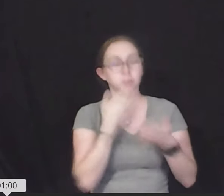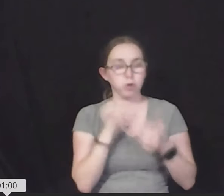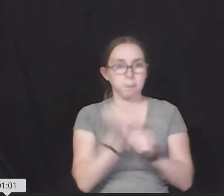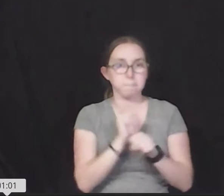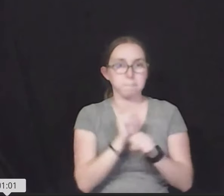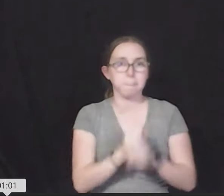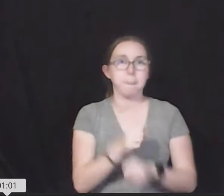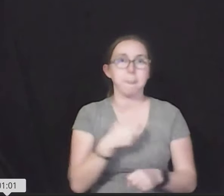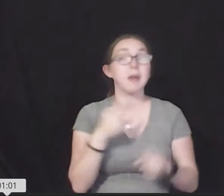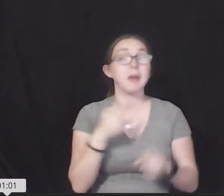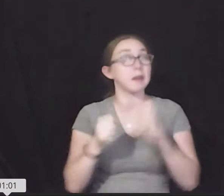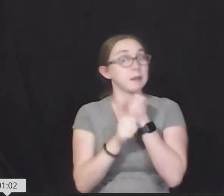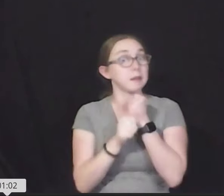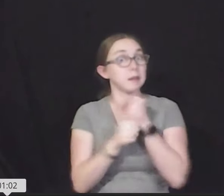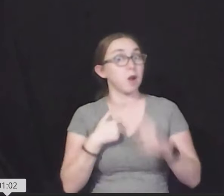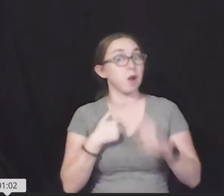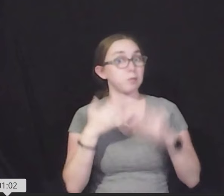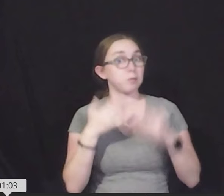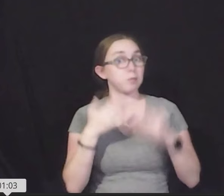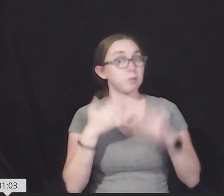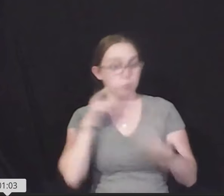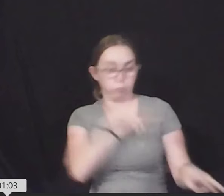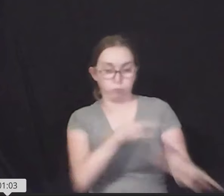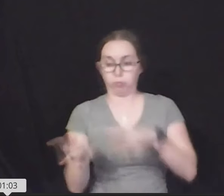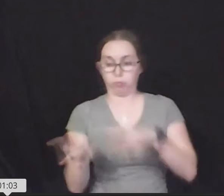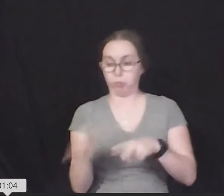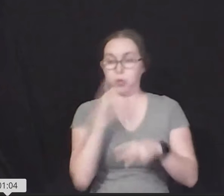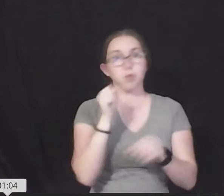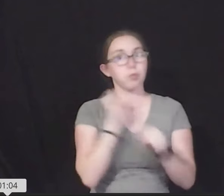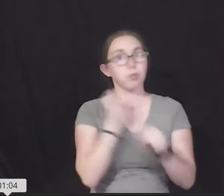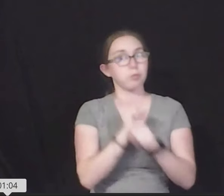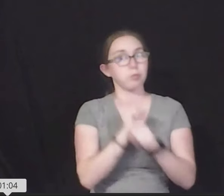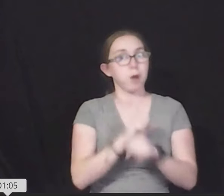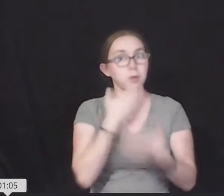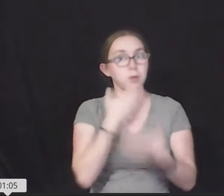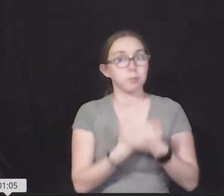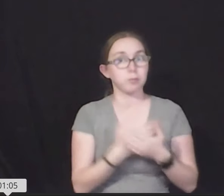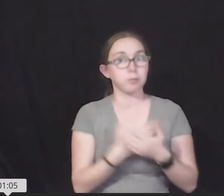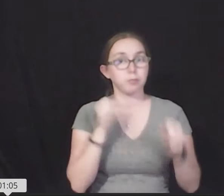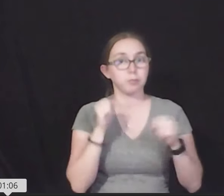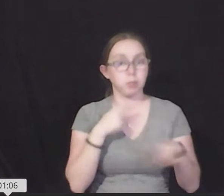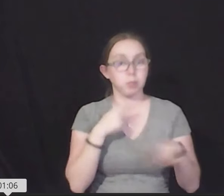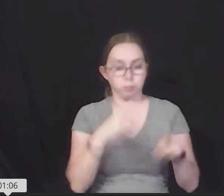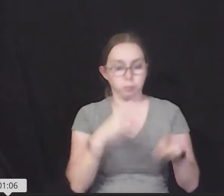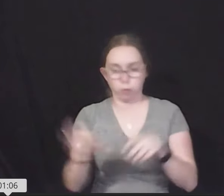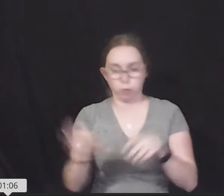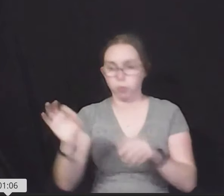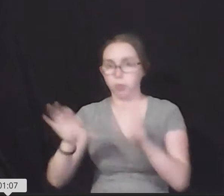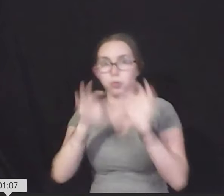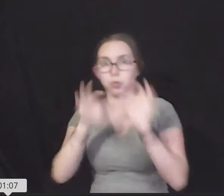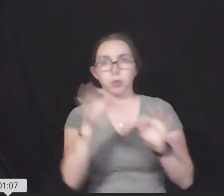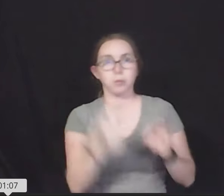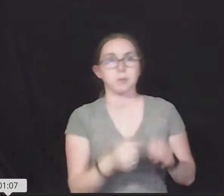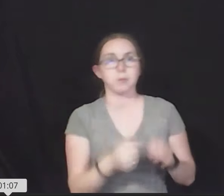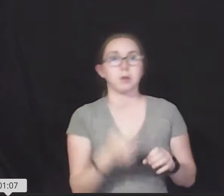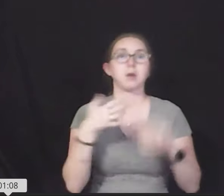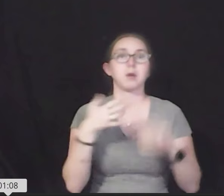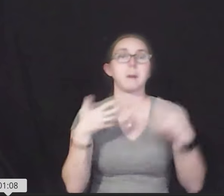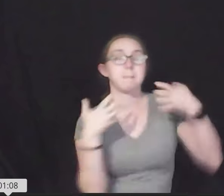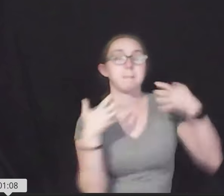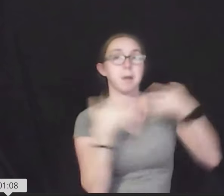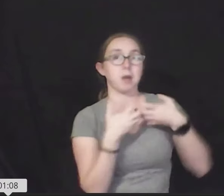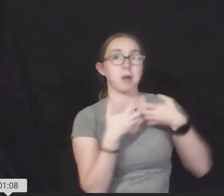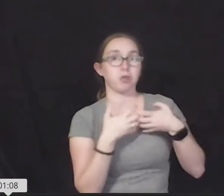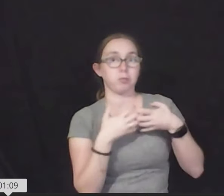watching for somebody who's doing their job. Okay? All right, I already wrote our 8 definitions up here. We're going to try and match the words on the